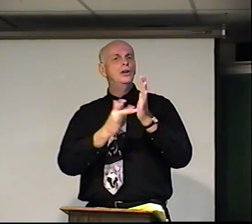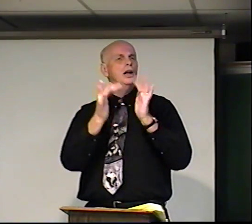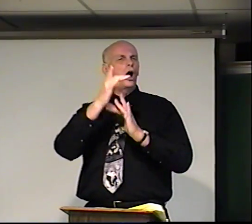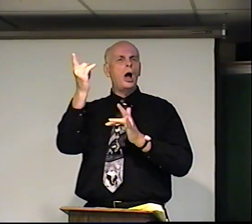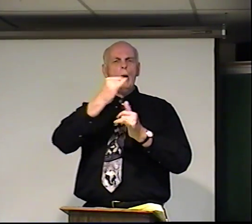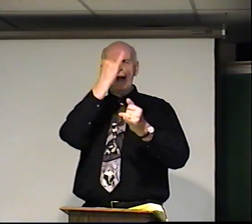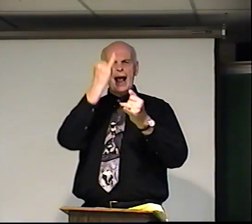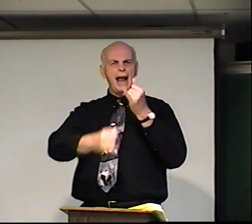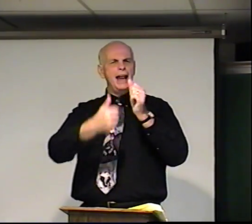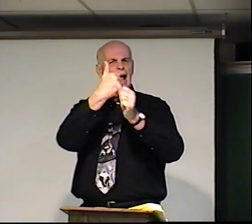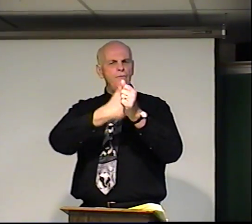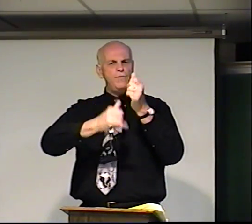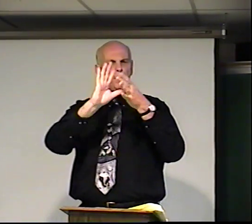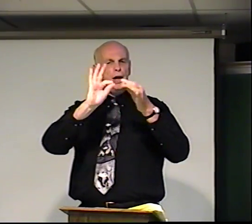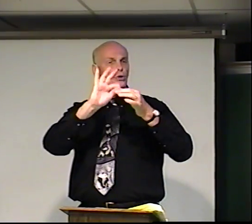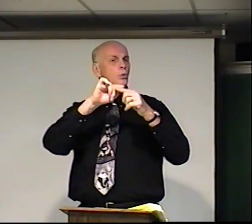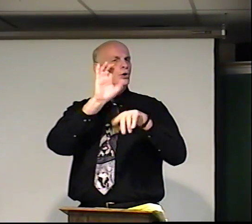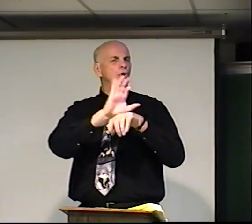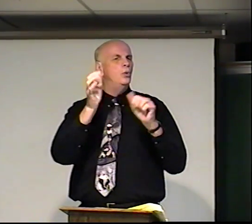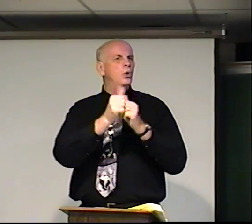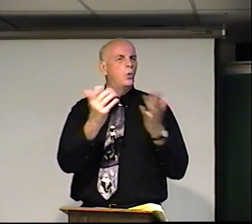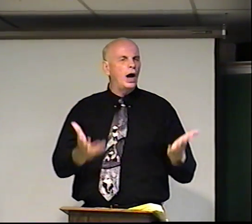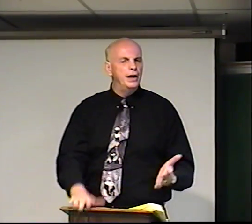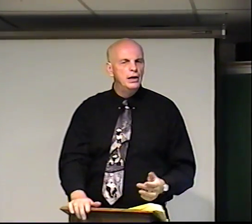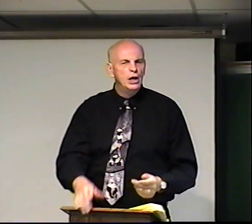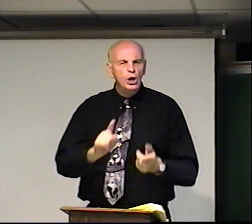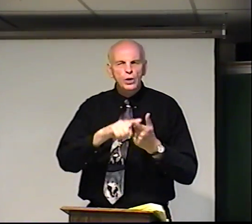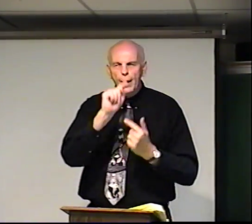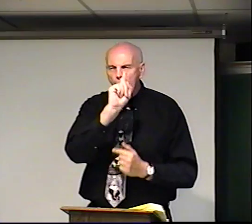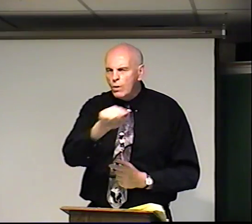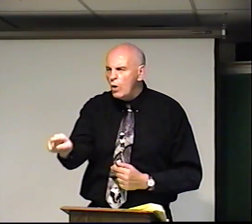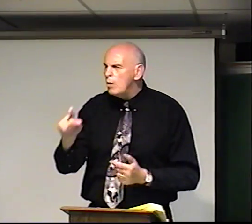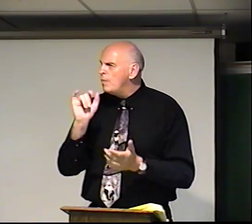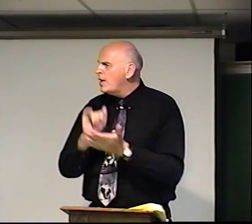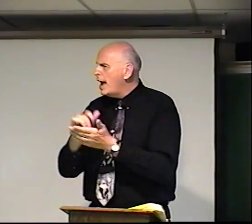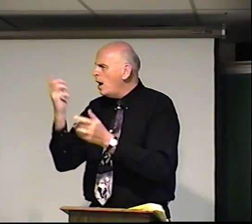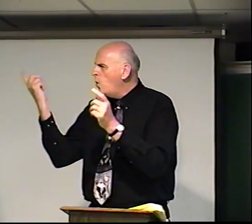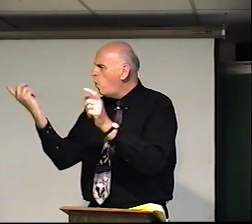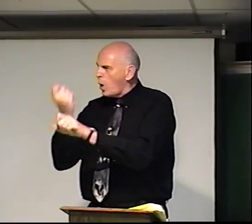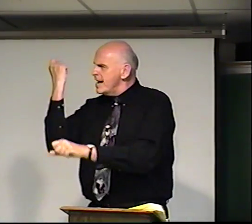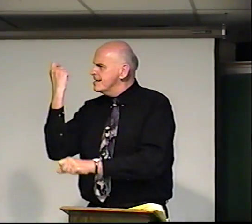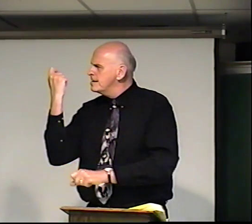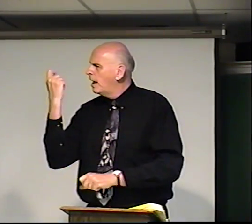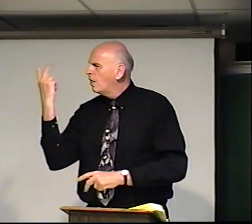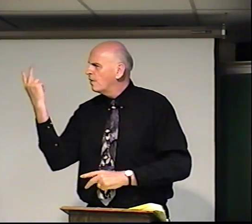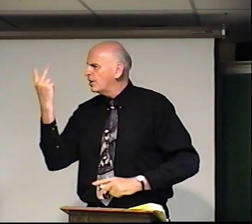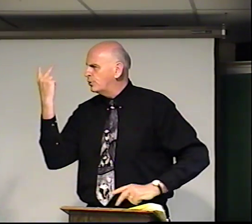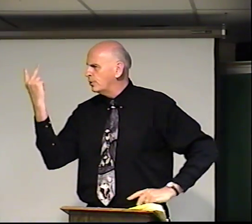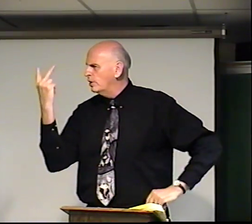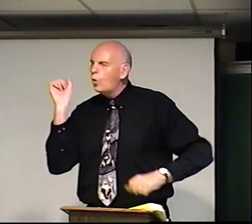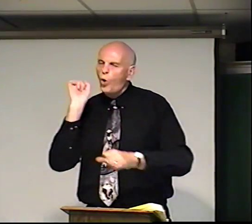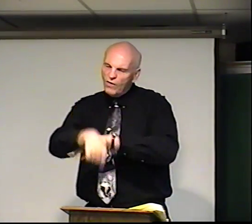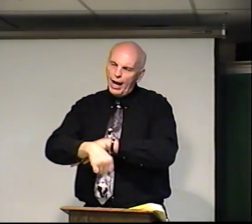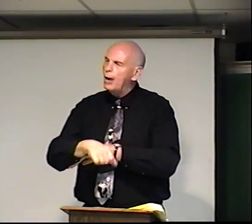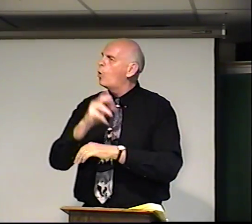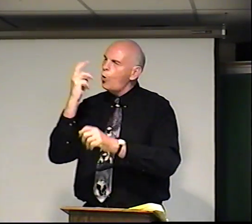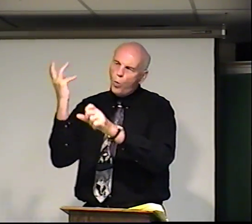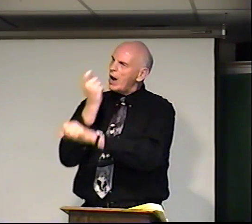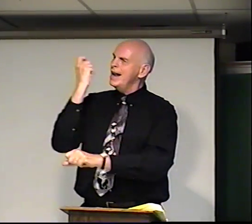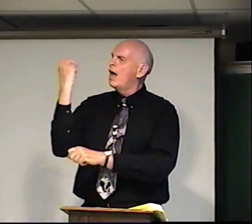The already ate every mission of the truth with what? The end of them win the victory. Overcome or win